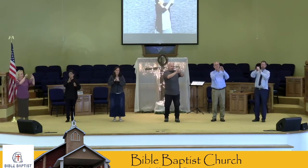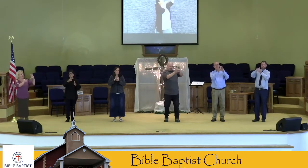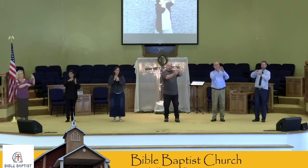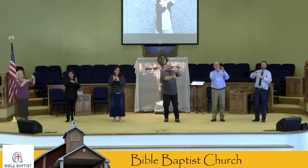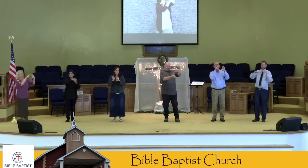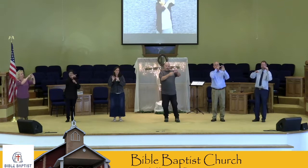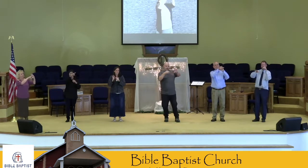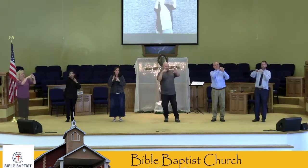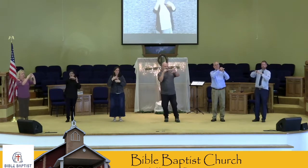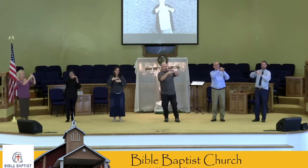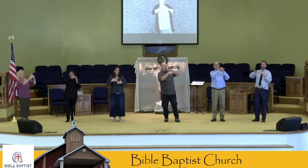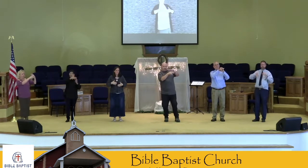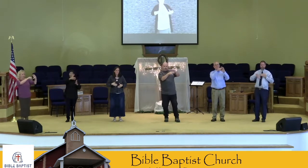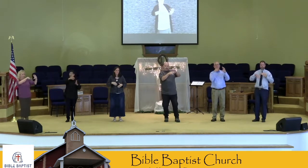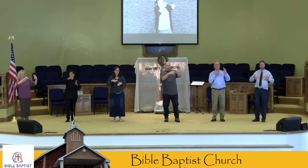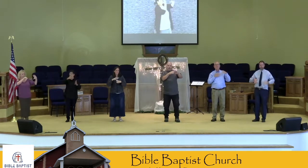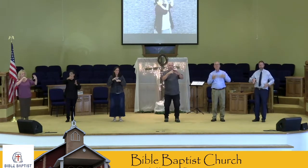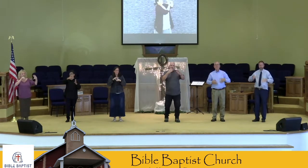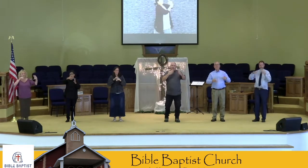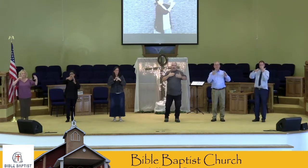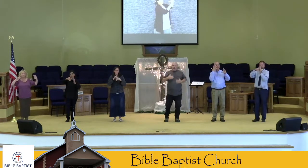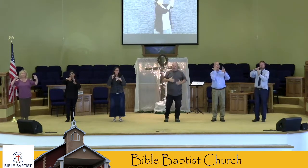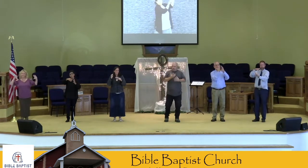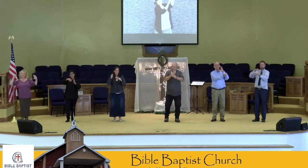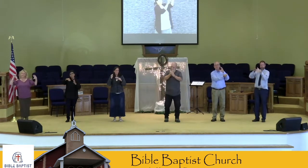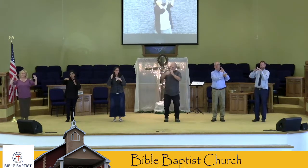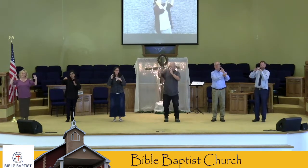Stand by the tomb where his body lay.